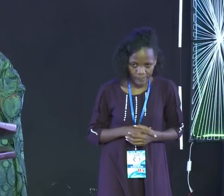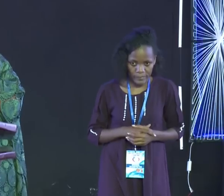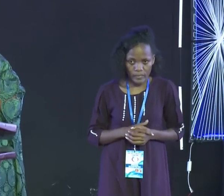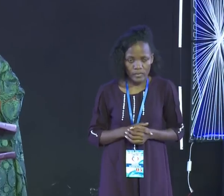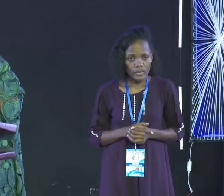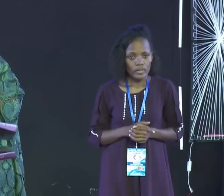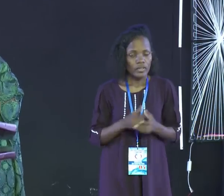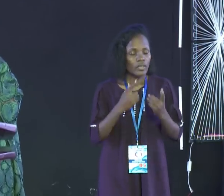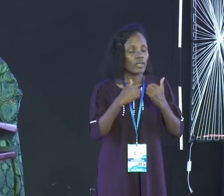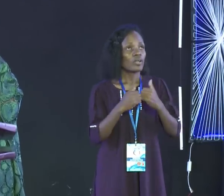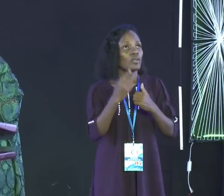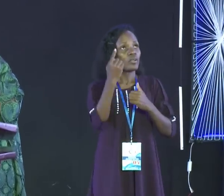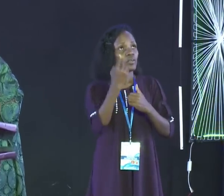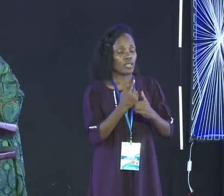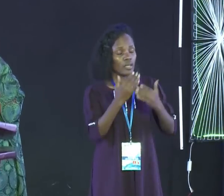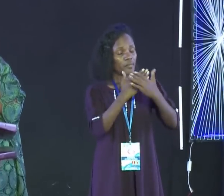We